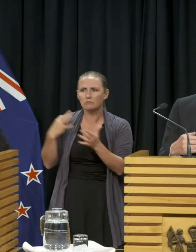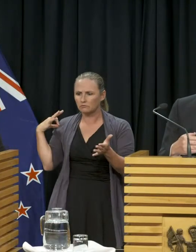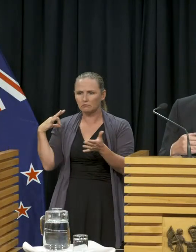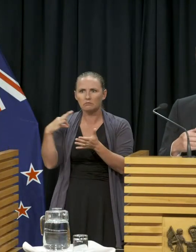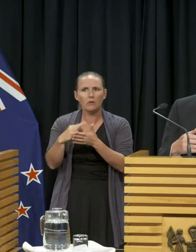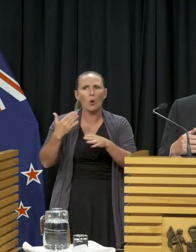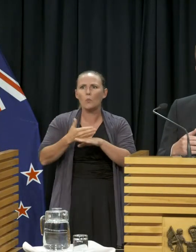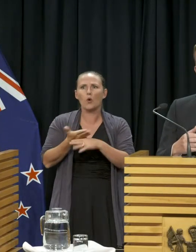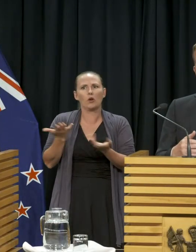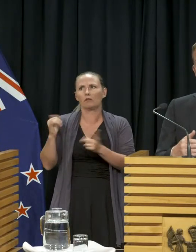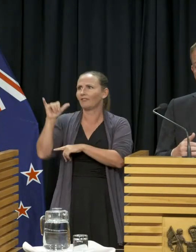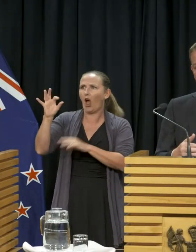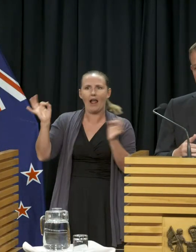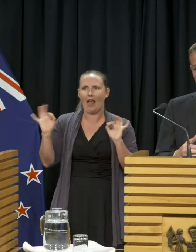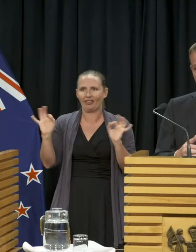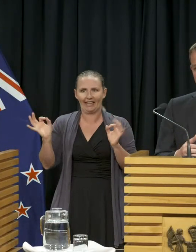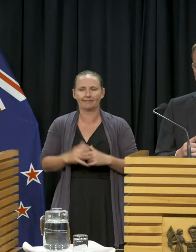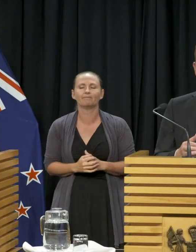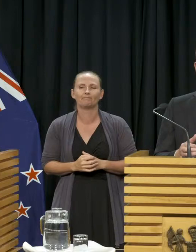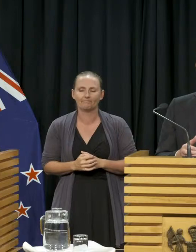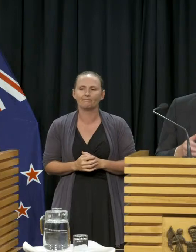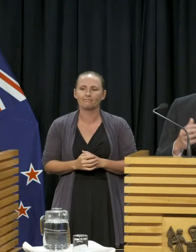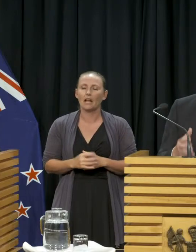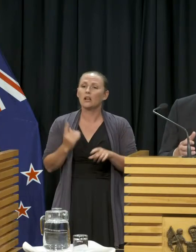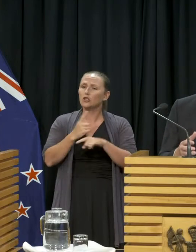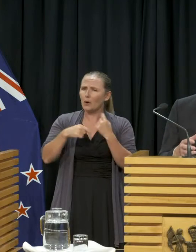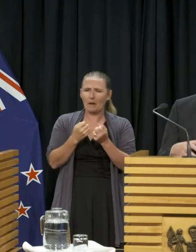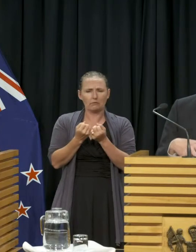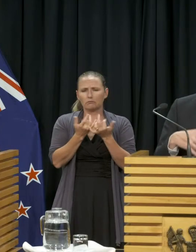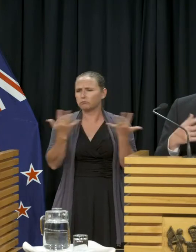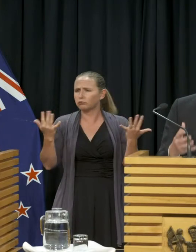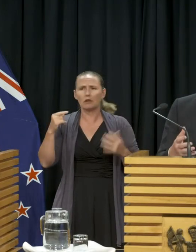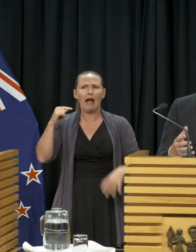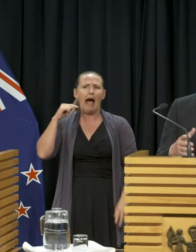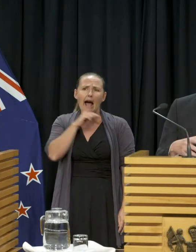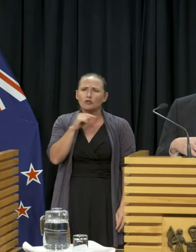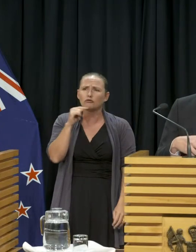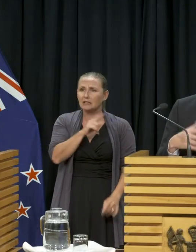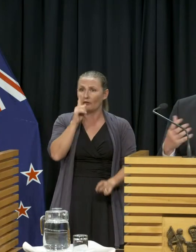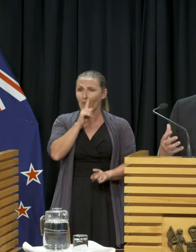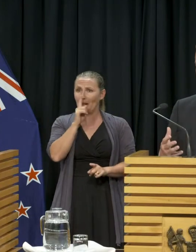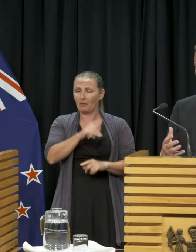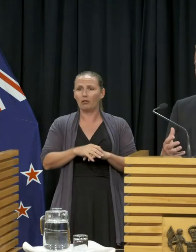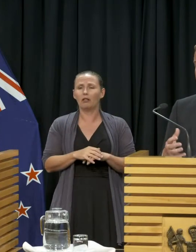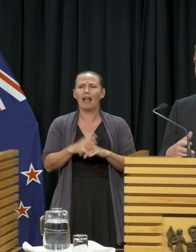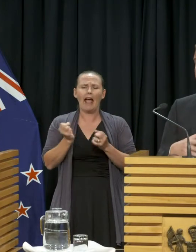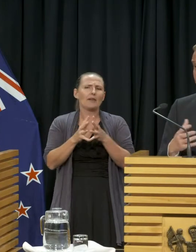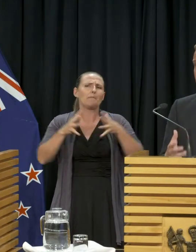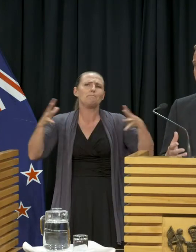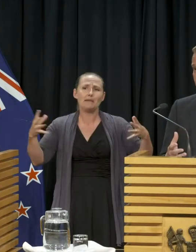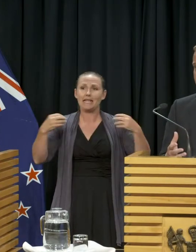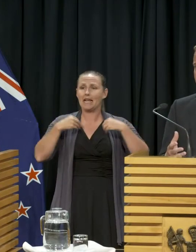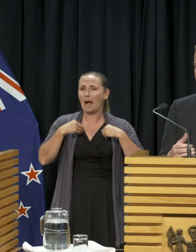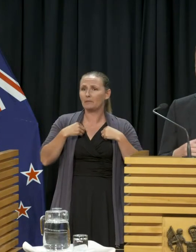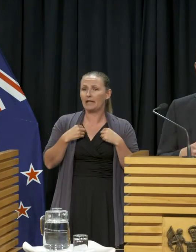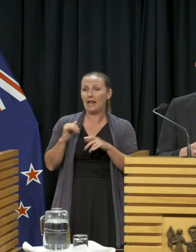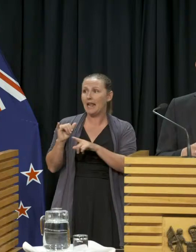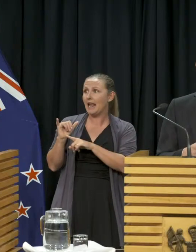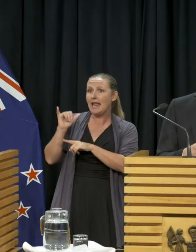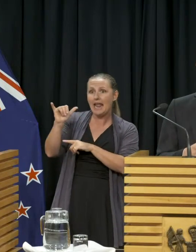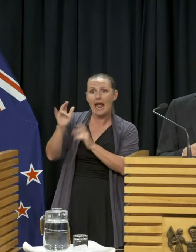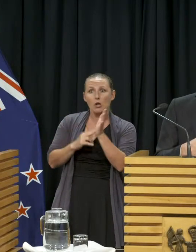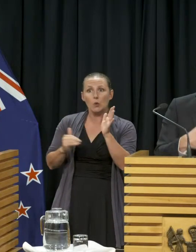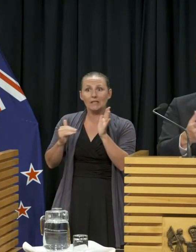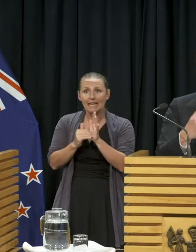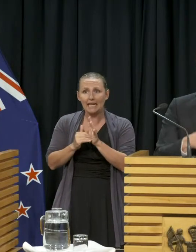we've got to do, and we're talking about hundreds of employers, because you've got everything from Air New Zealand and our big government agencies who employ a lot of people,